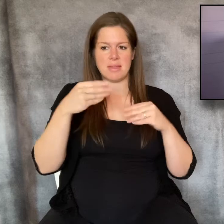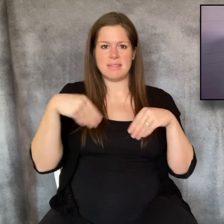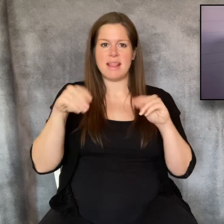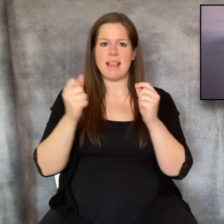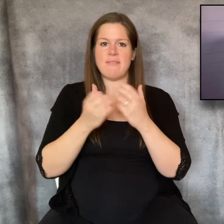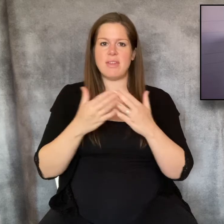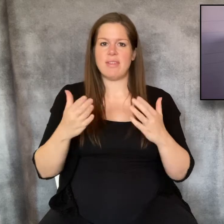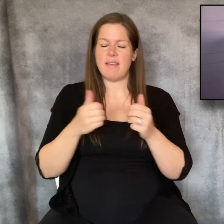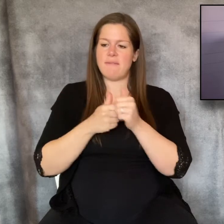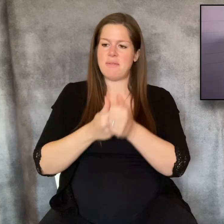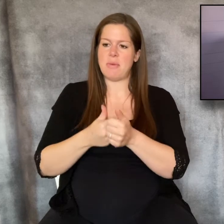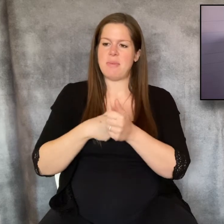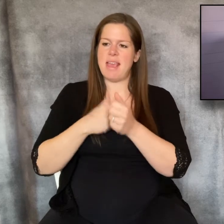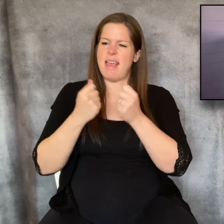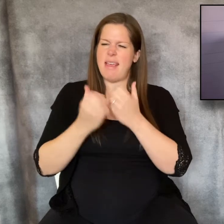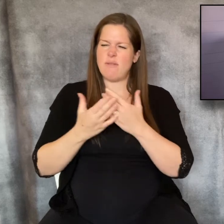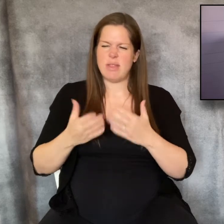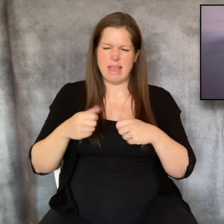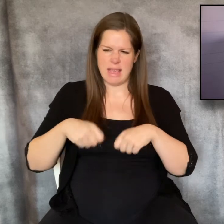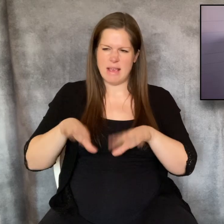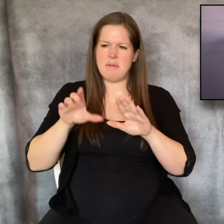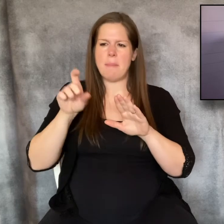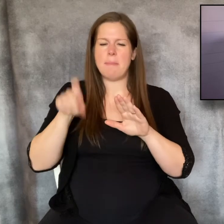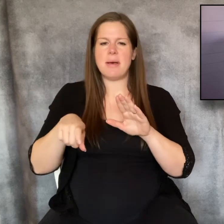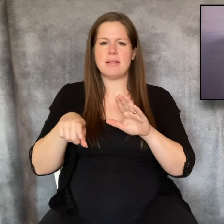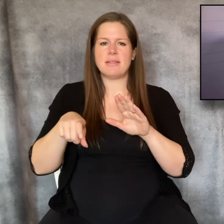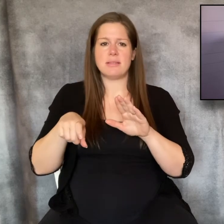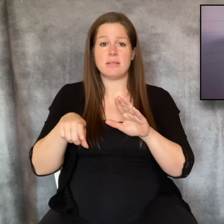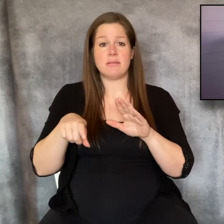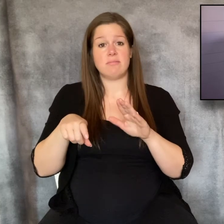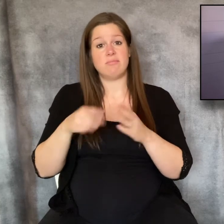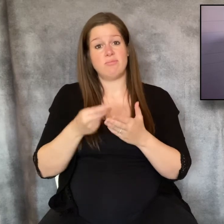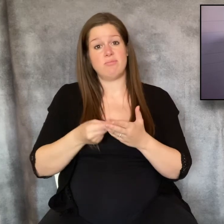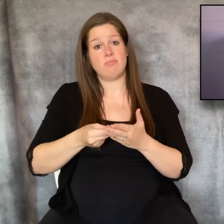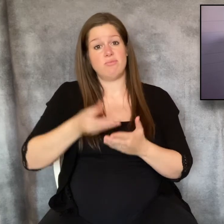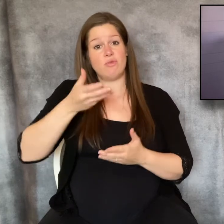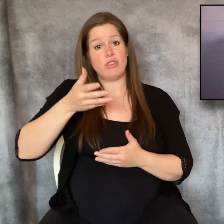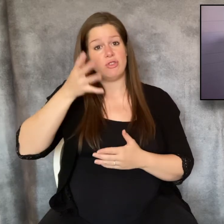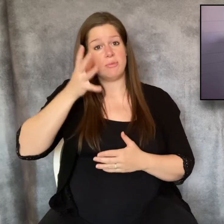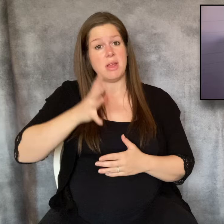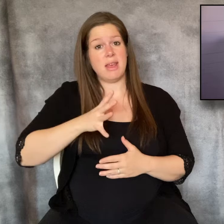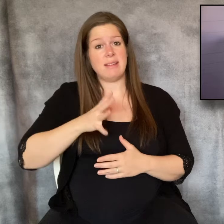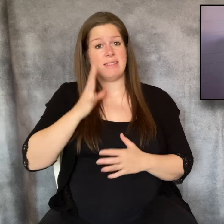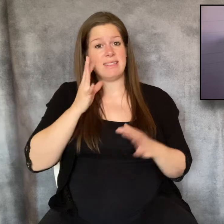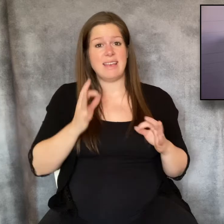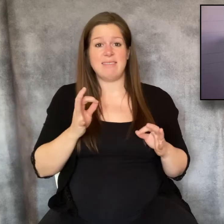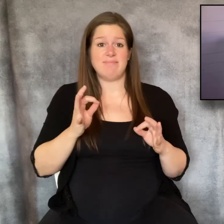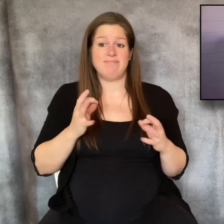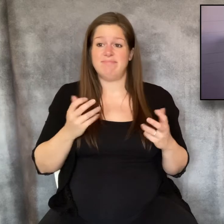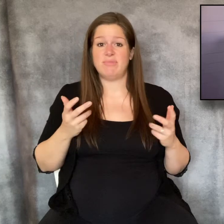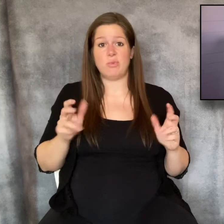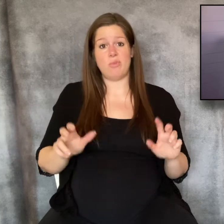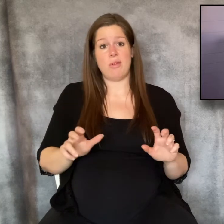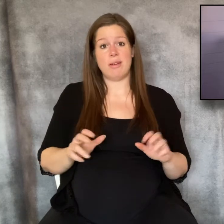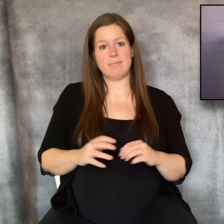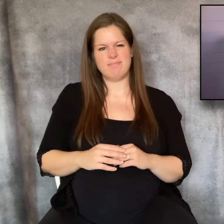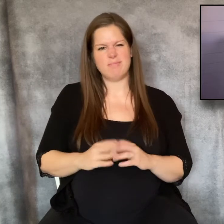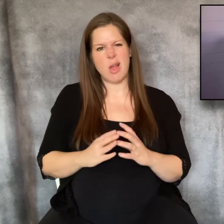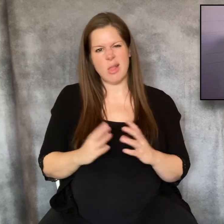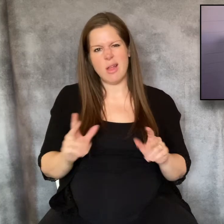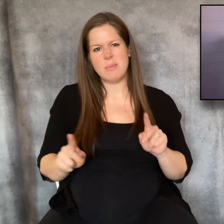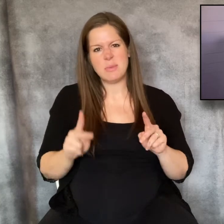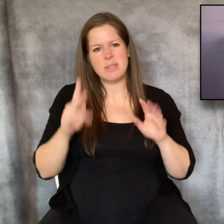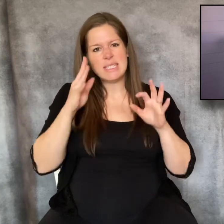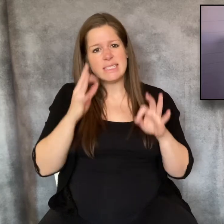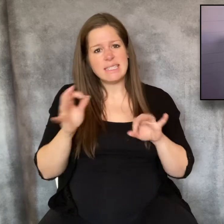too much of a cost for him to follow Christ. And that's the case with a lot of people, right?